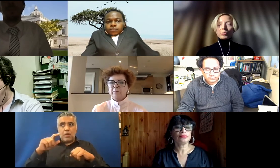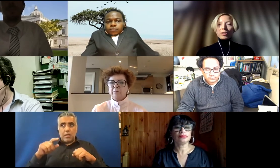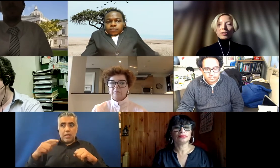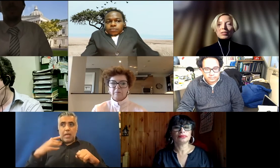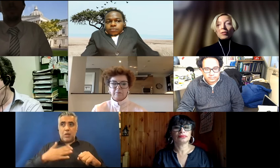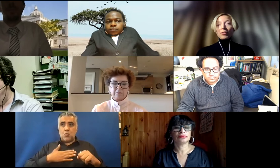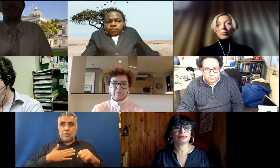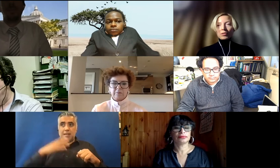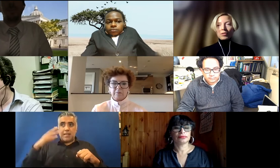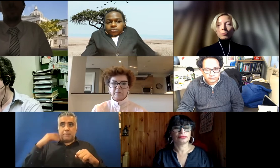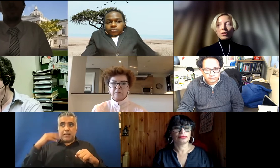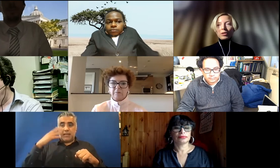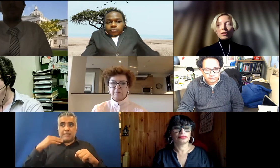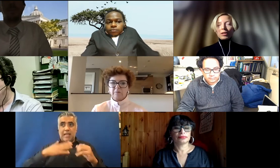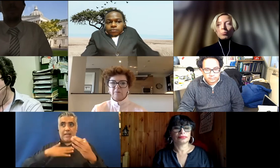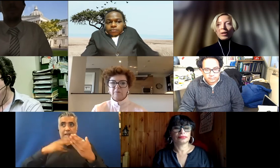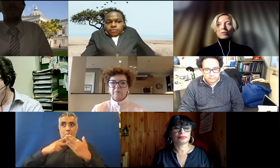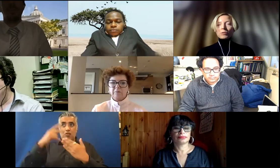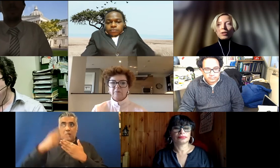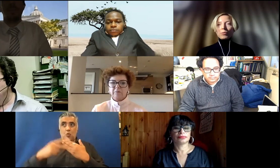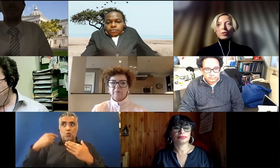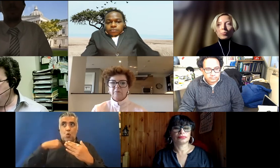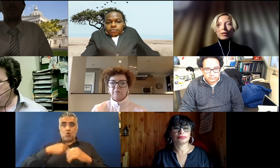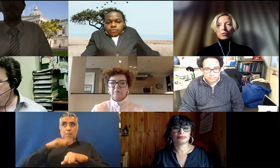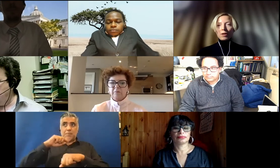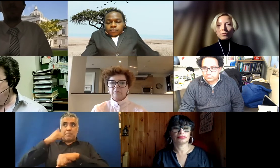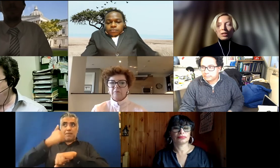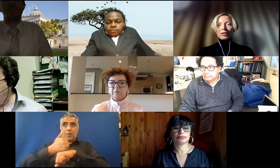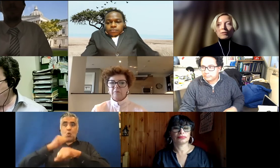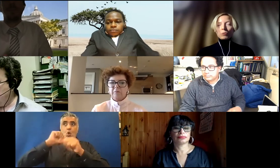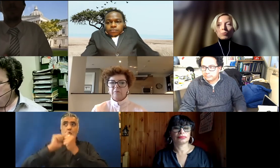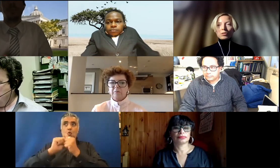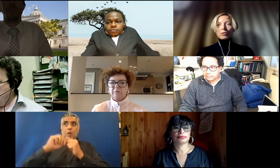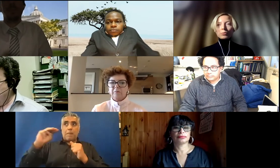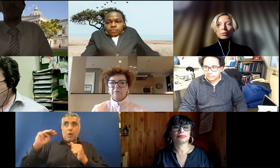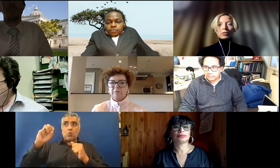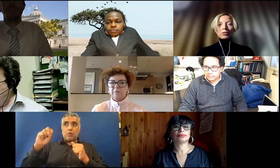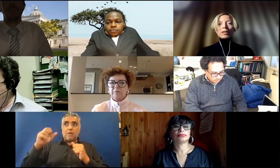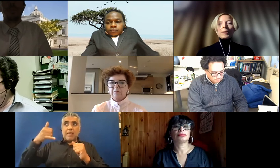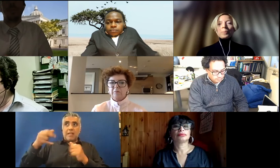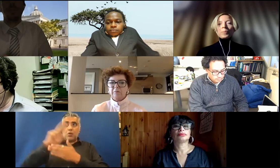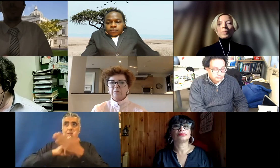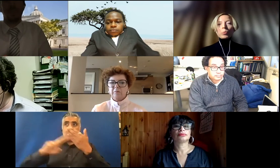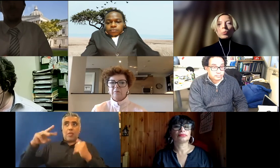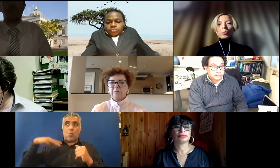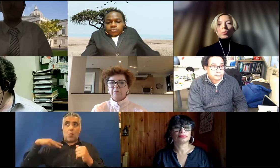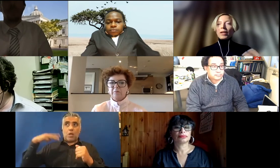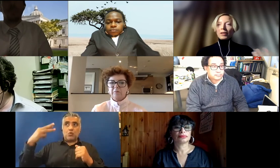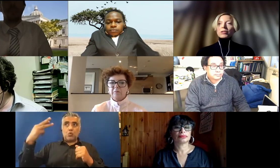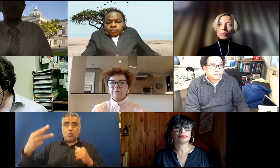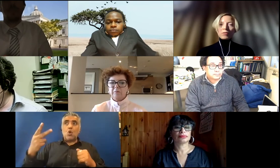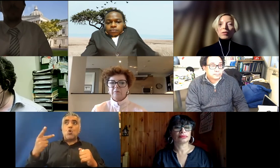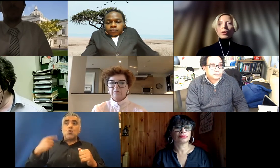our experience in the project that we implement together with Microsoft and the University of Washington, we